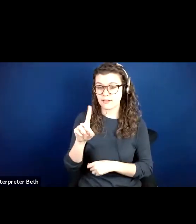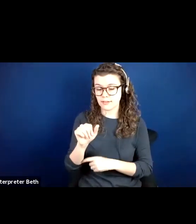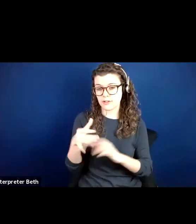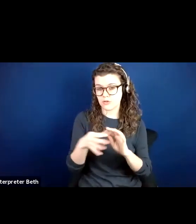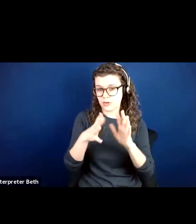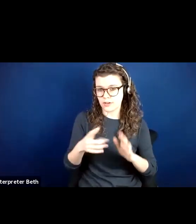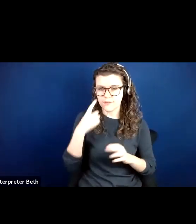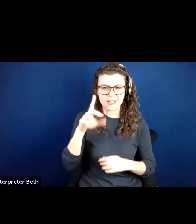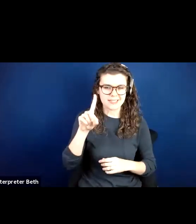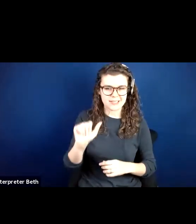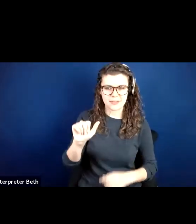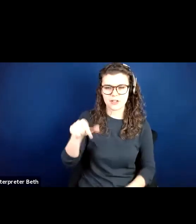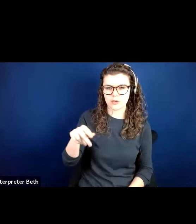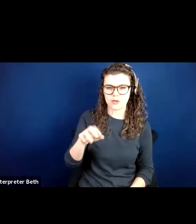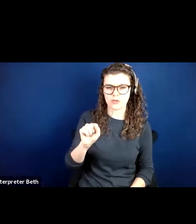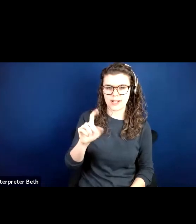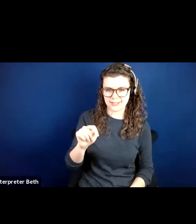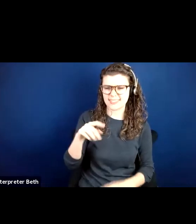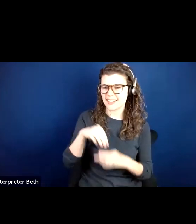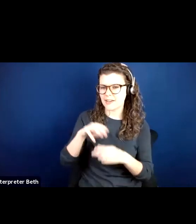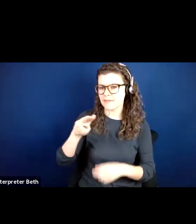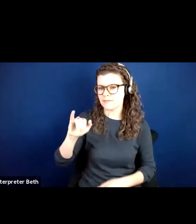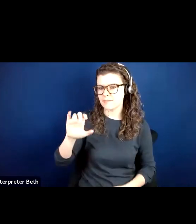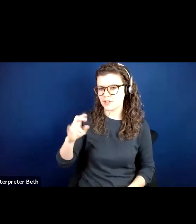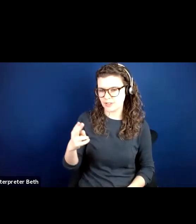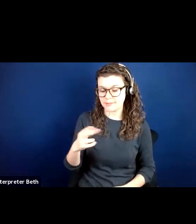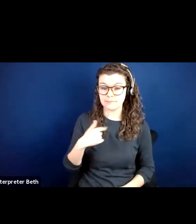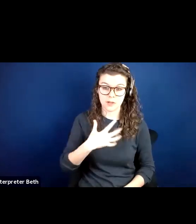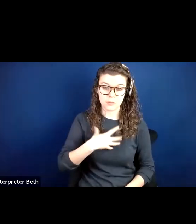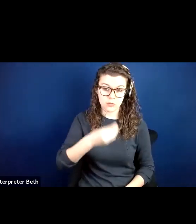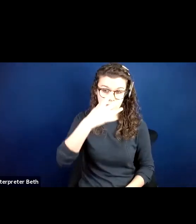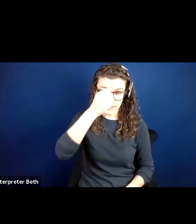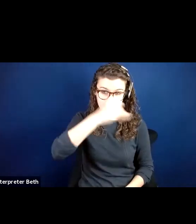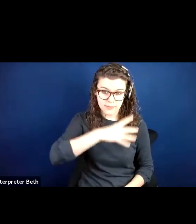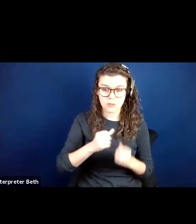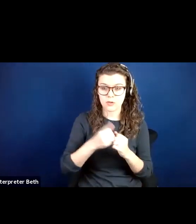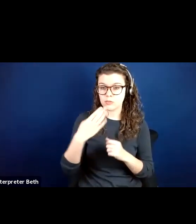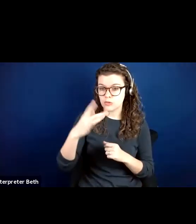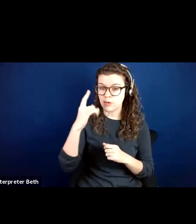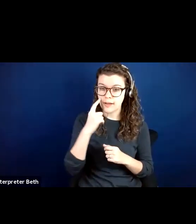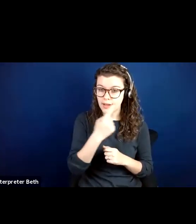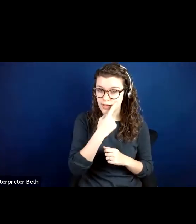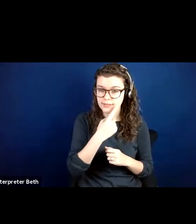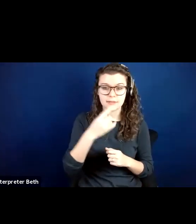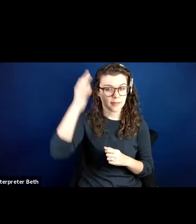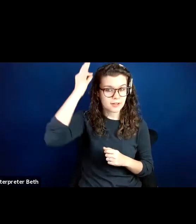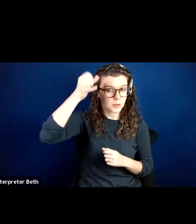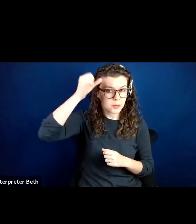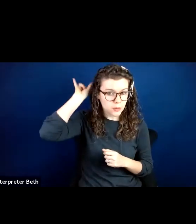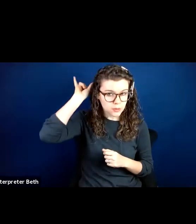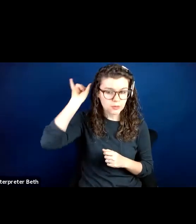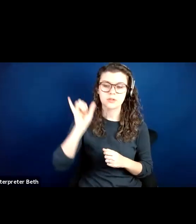Michigan. And I am a white male with blue eyes and a shaved head and a